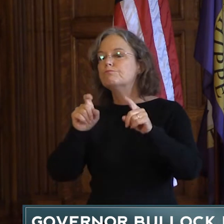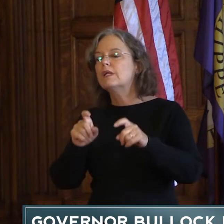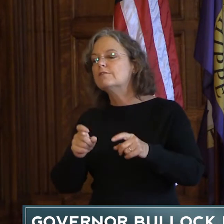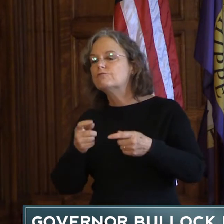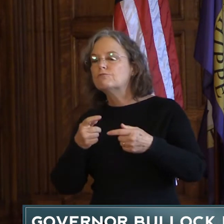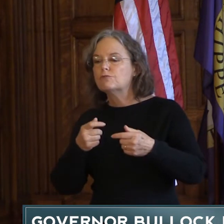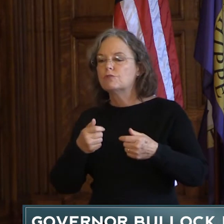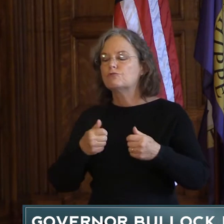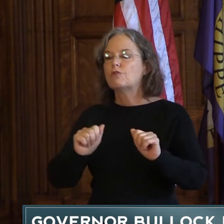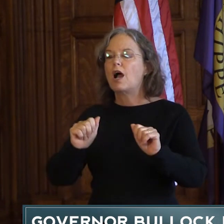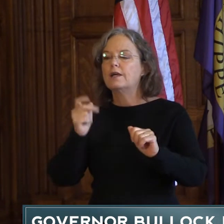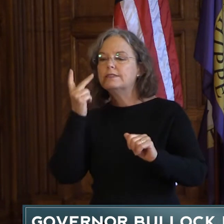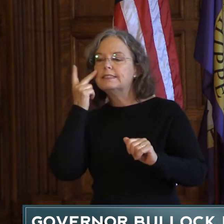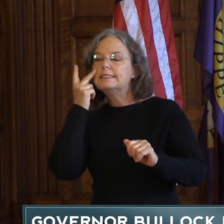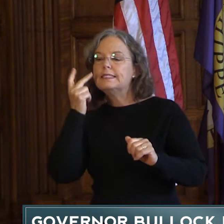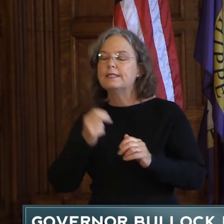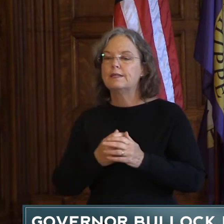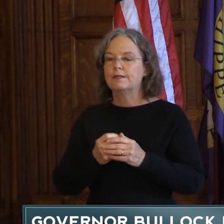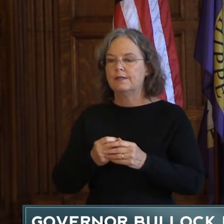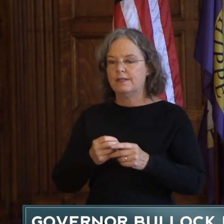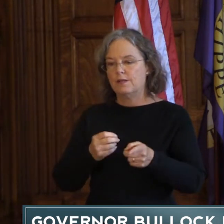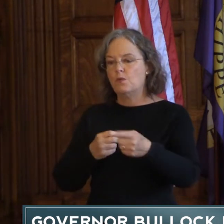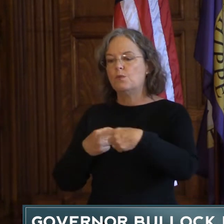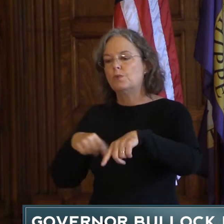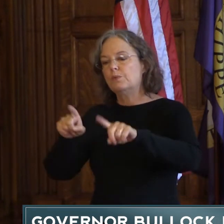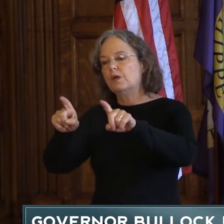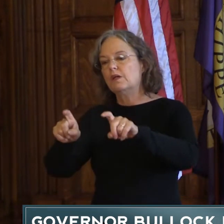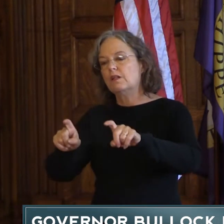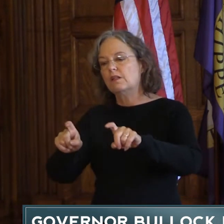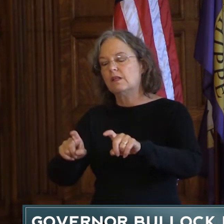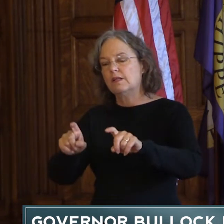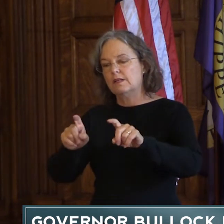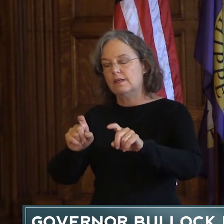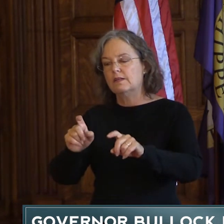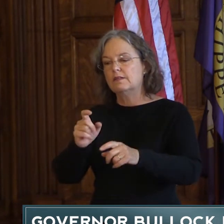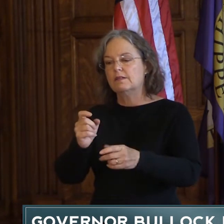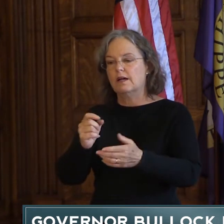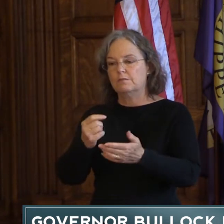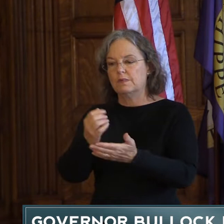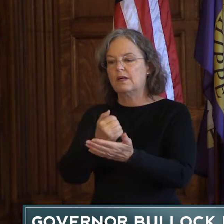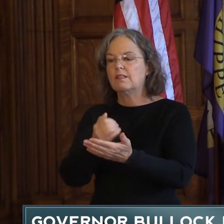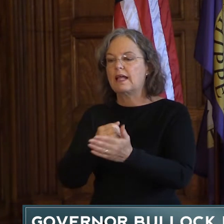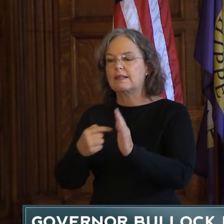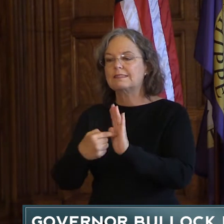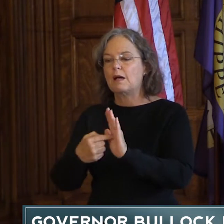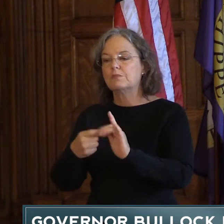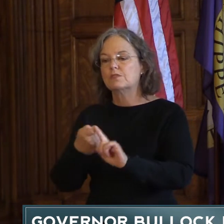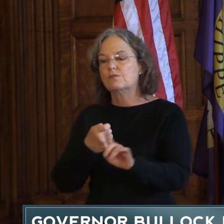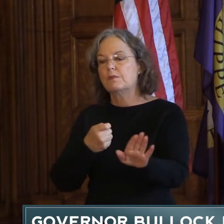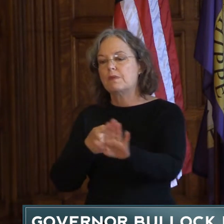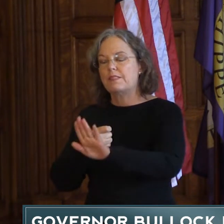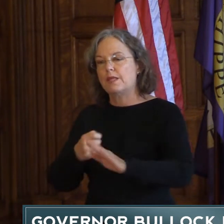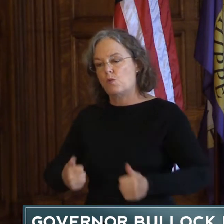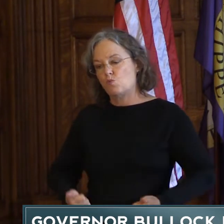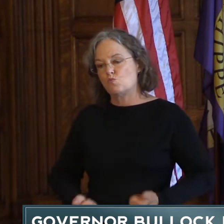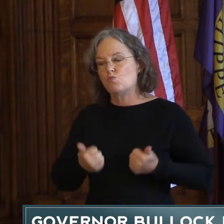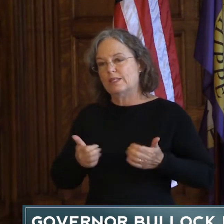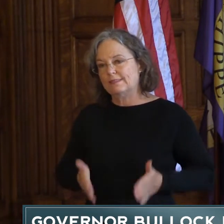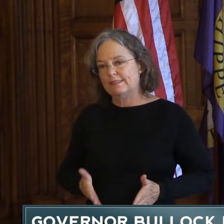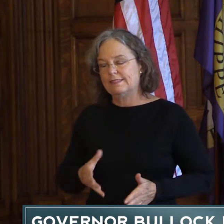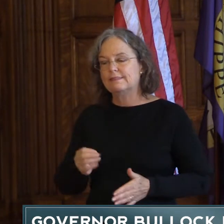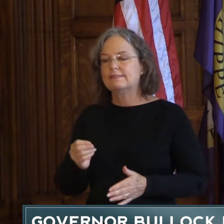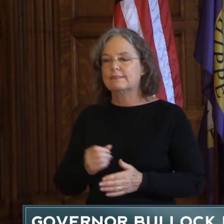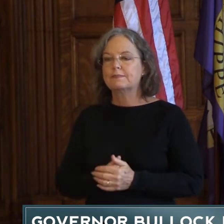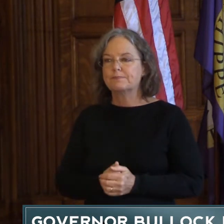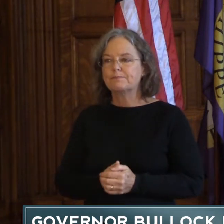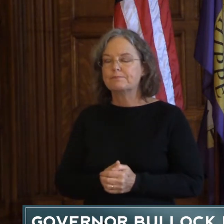majority will be able to collect samples from their own residents, and we'll provide the support for those unable to do so.